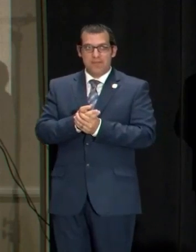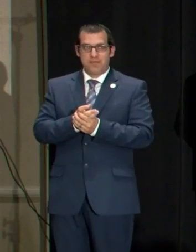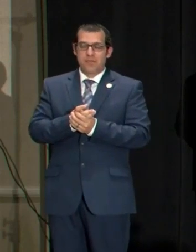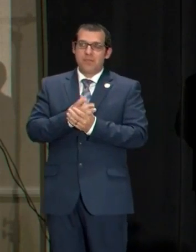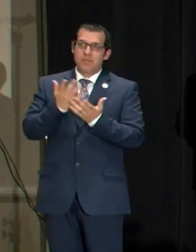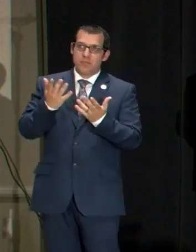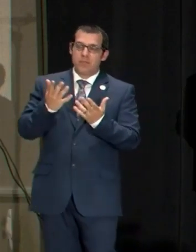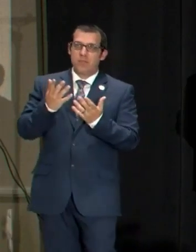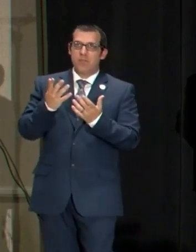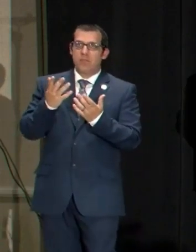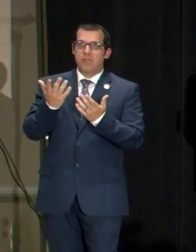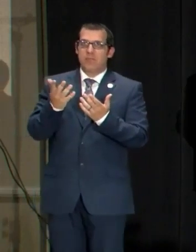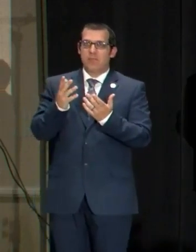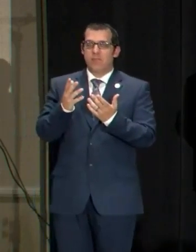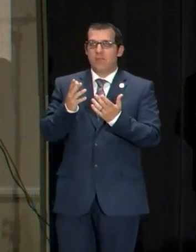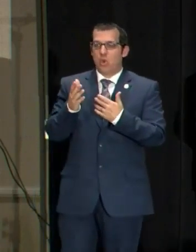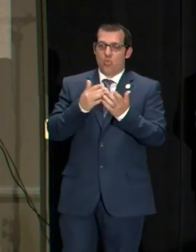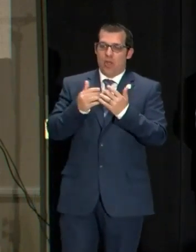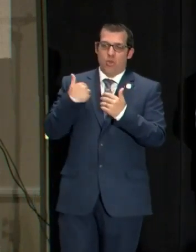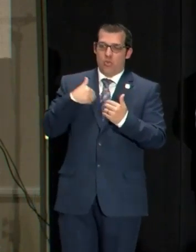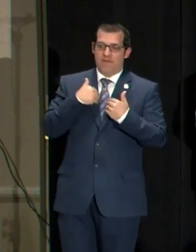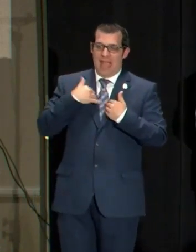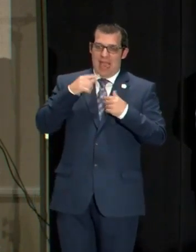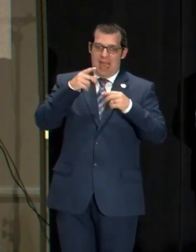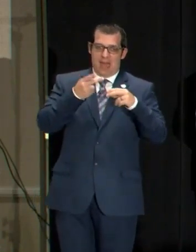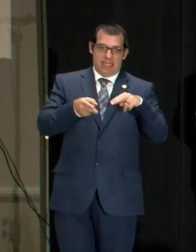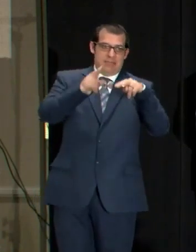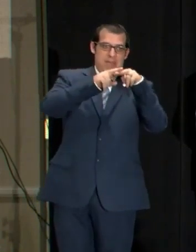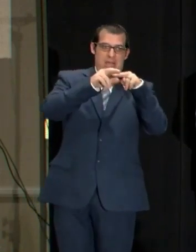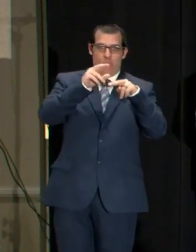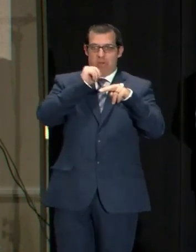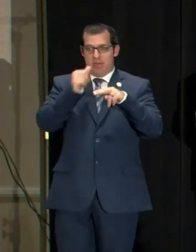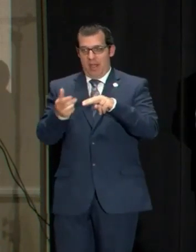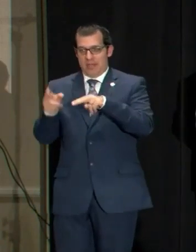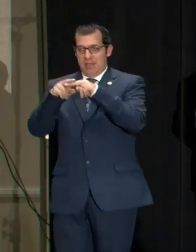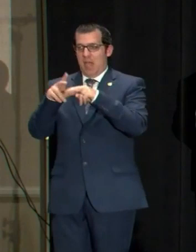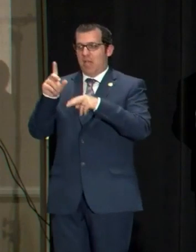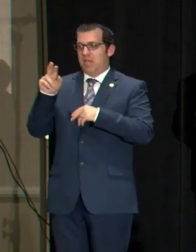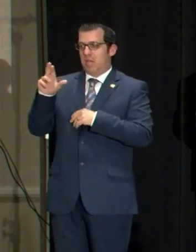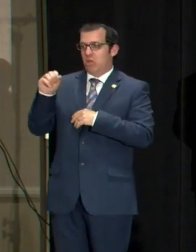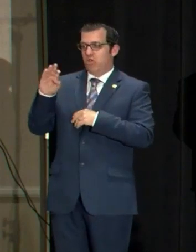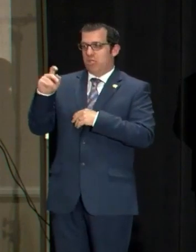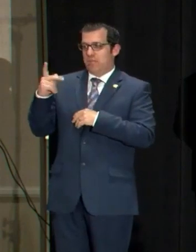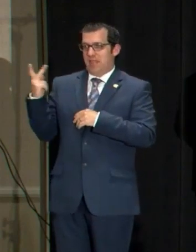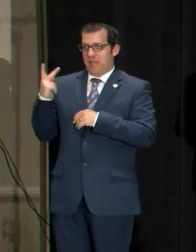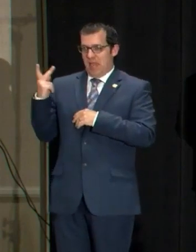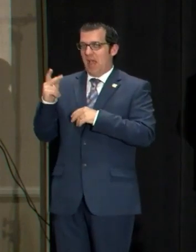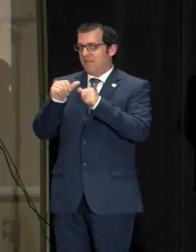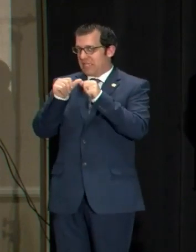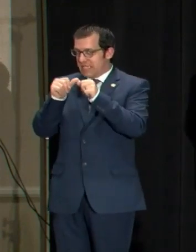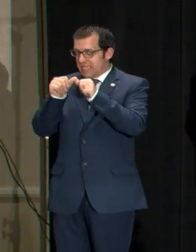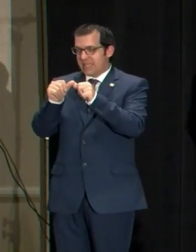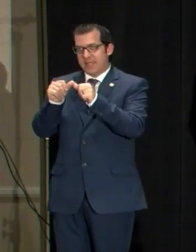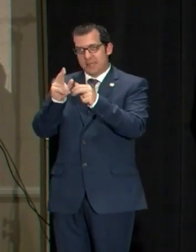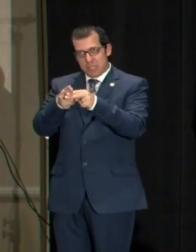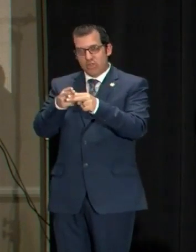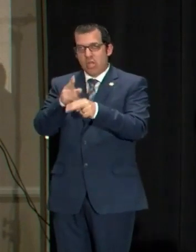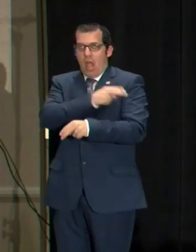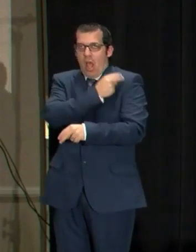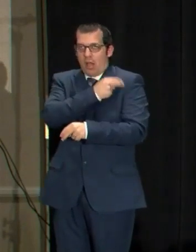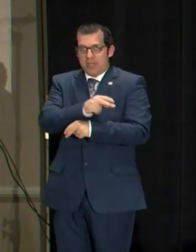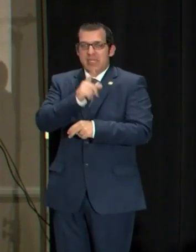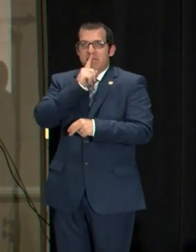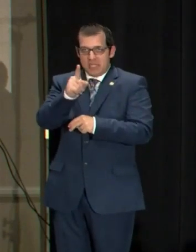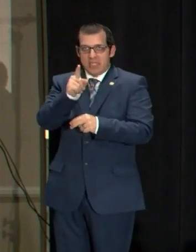Well, first of all, I mean, whether we've had a spike or not spike, Dr. Smith and I have been very consistent that hospitalizations is a